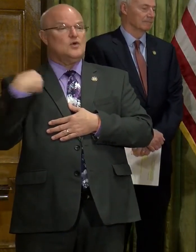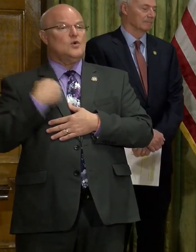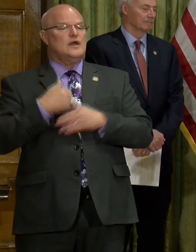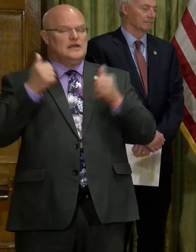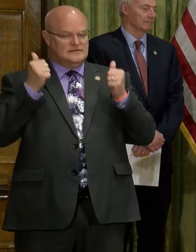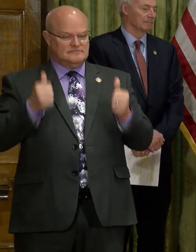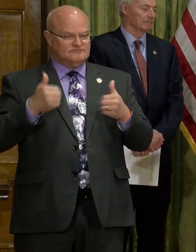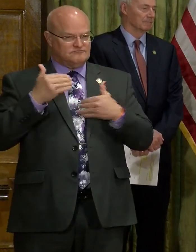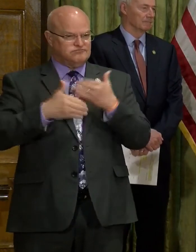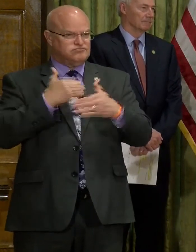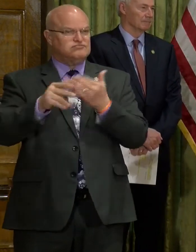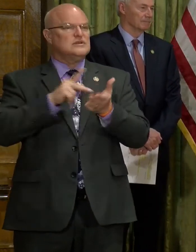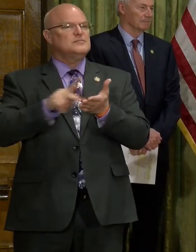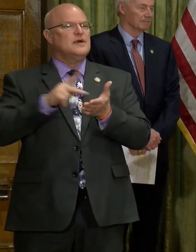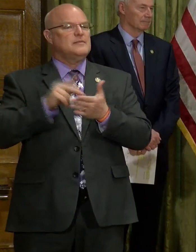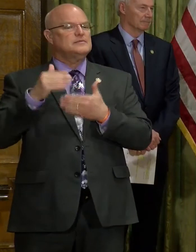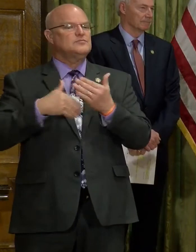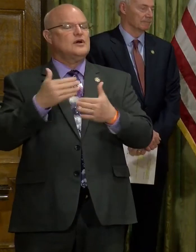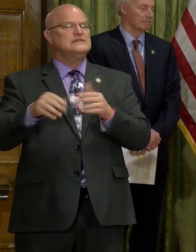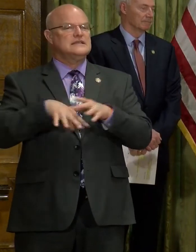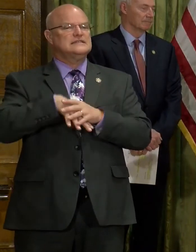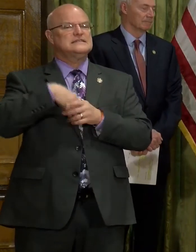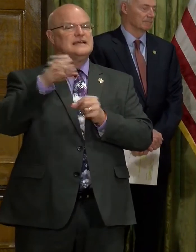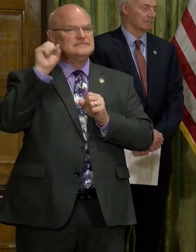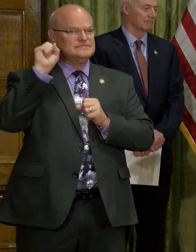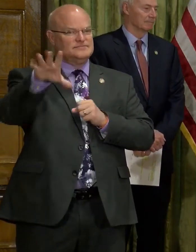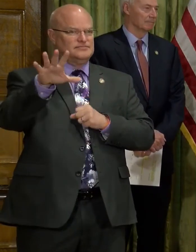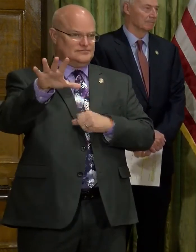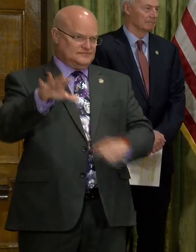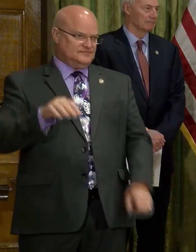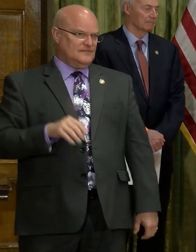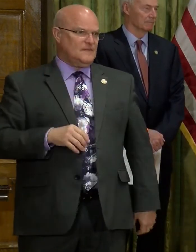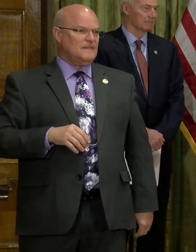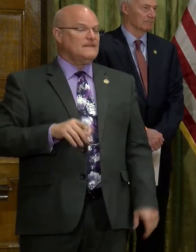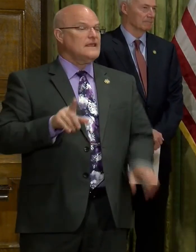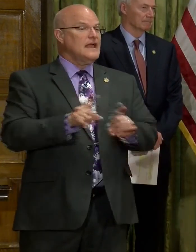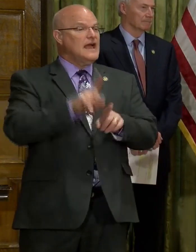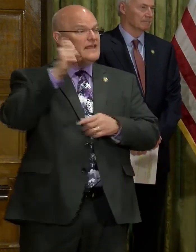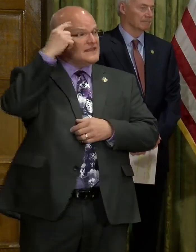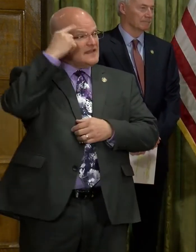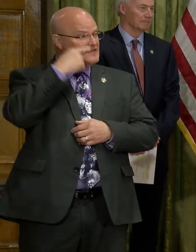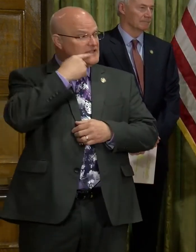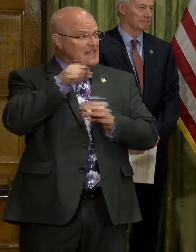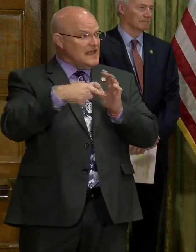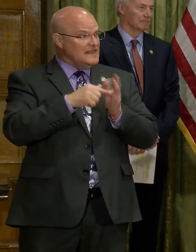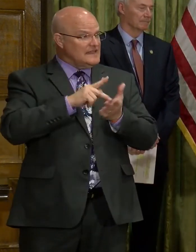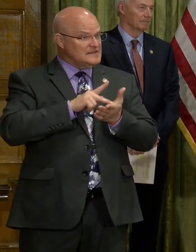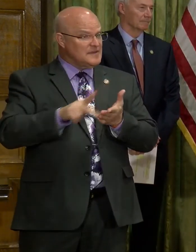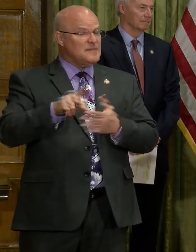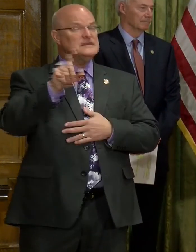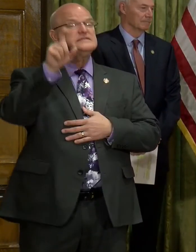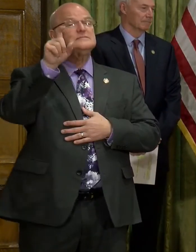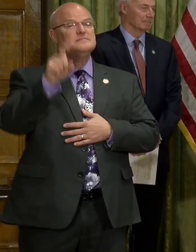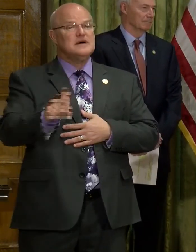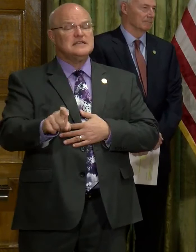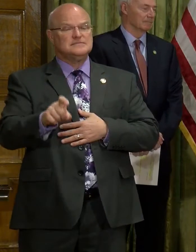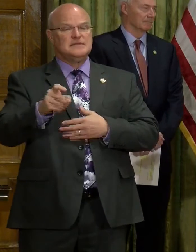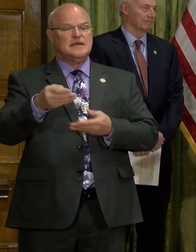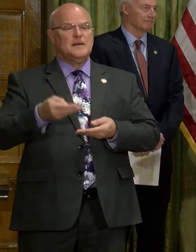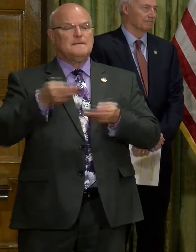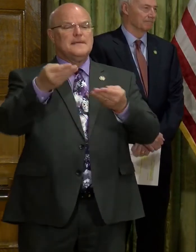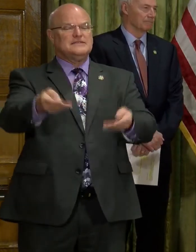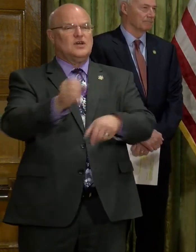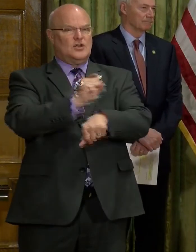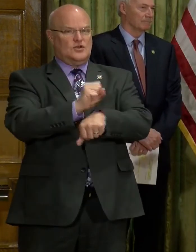can go ahead and get those payments processed and out the door to them. As the governor said, these payments must be passed on to